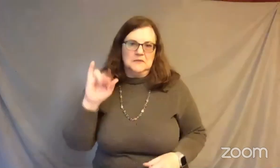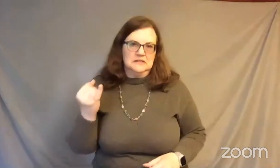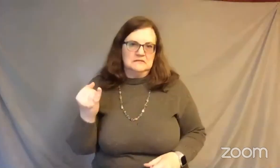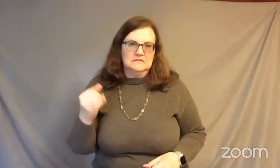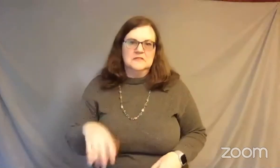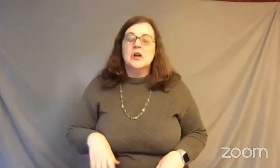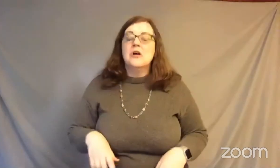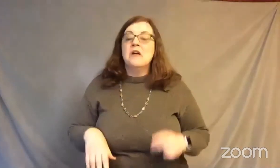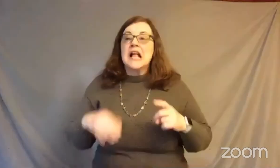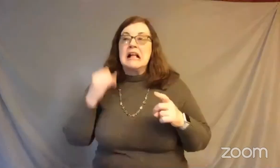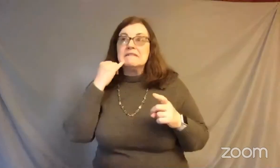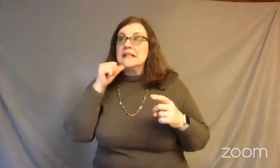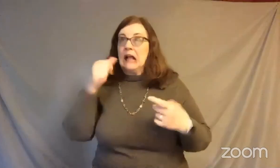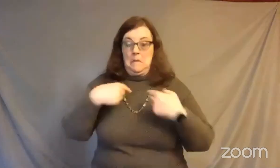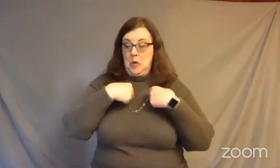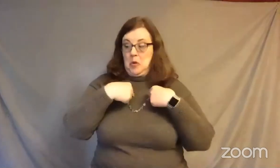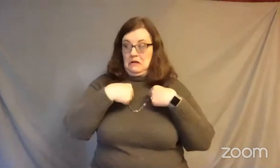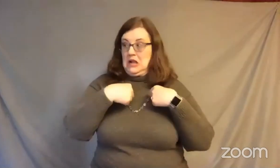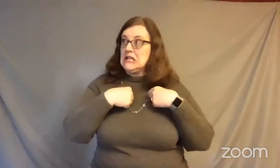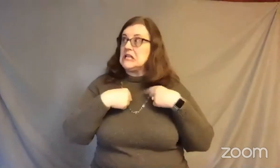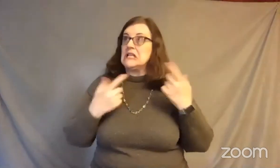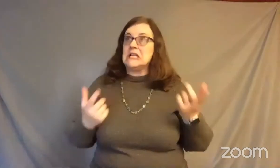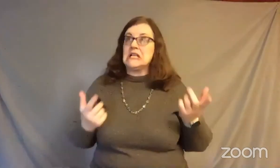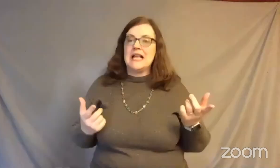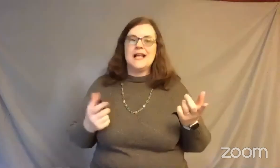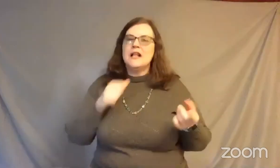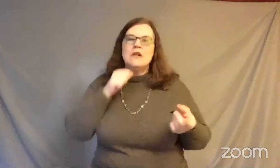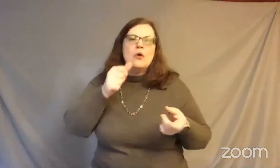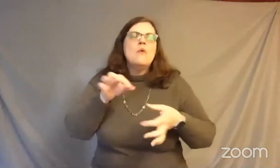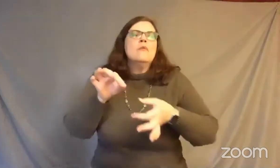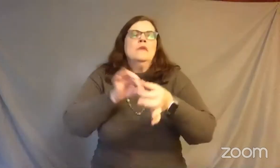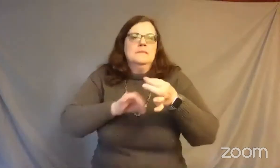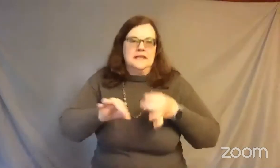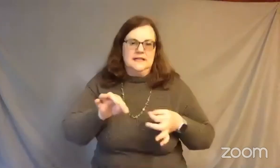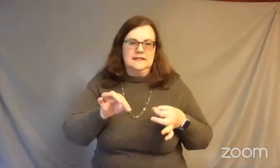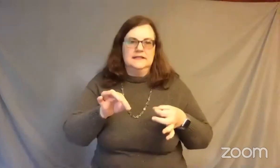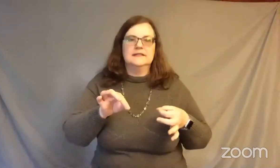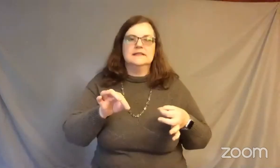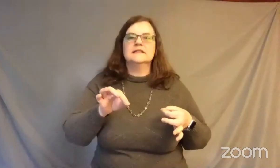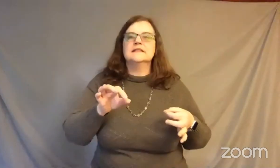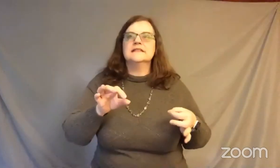So I think more often what we see is a dropped subject altogether.